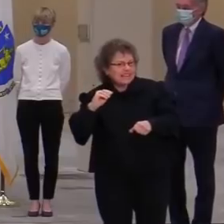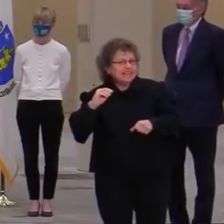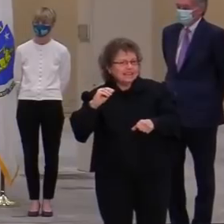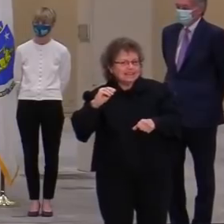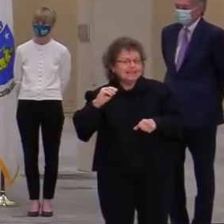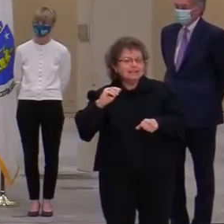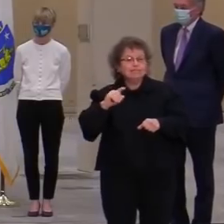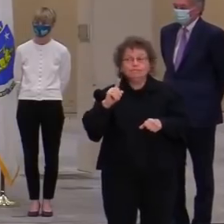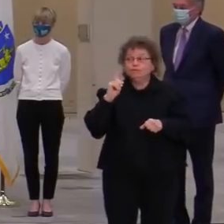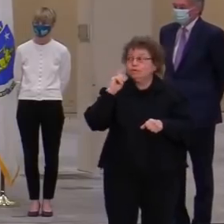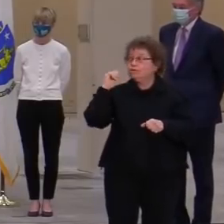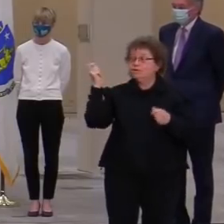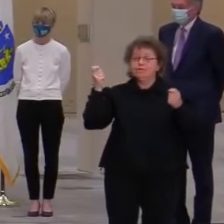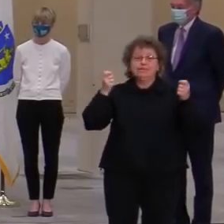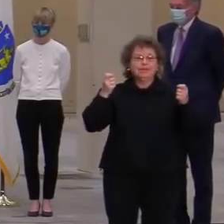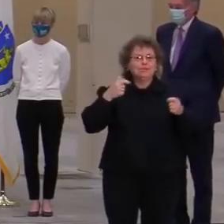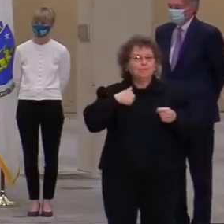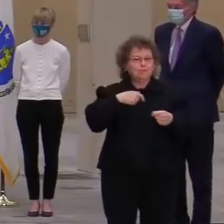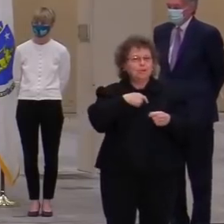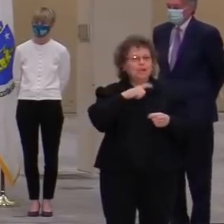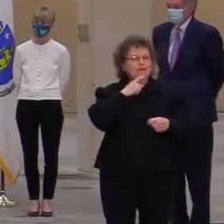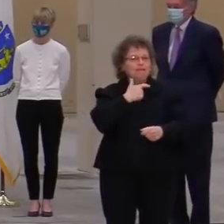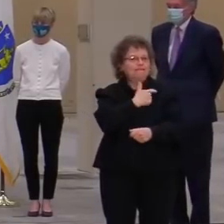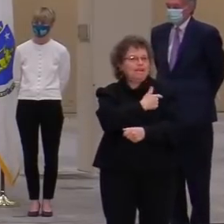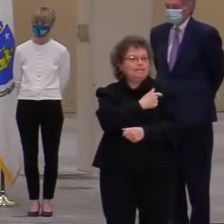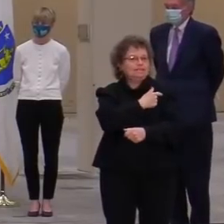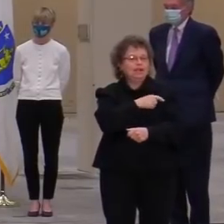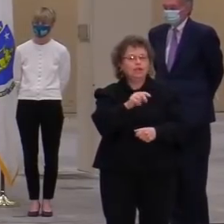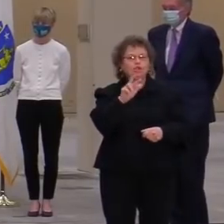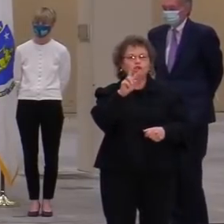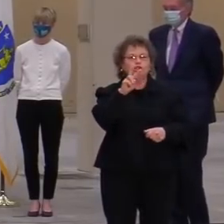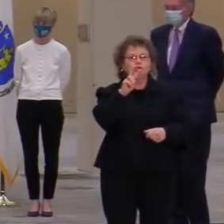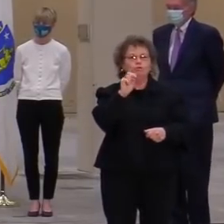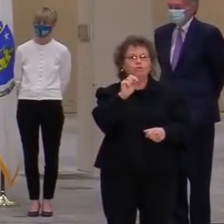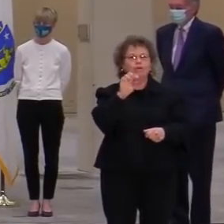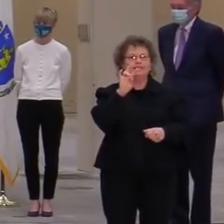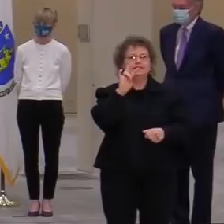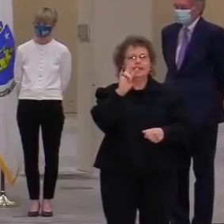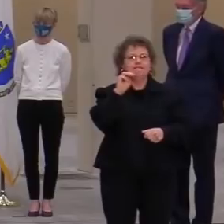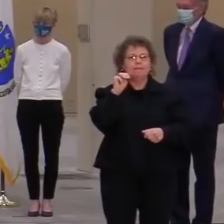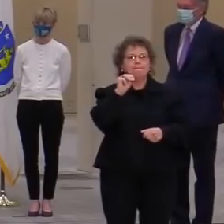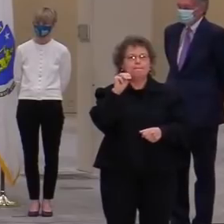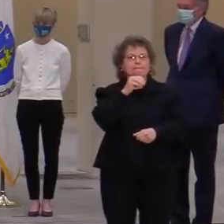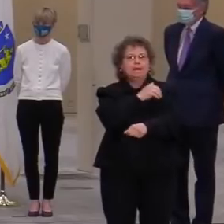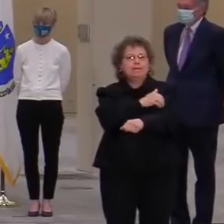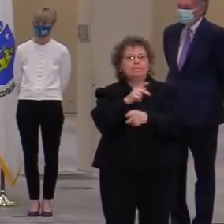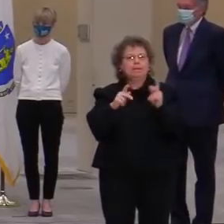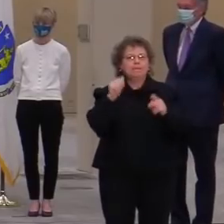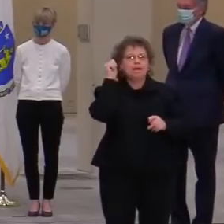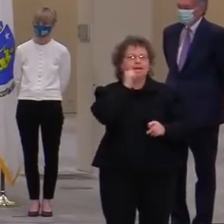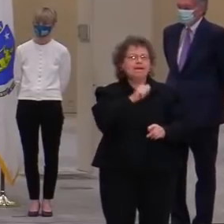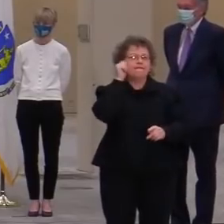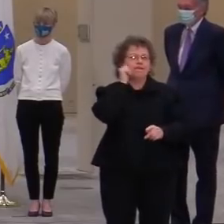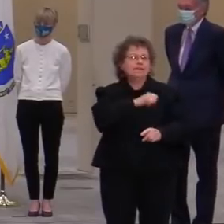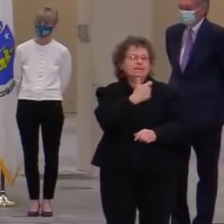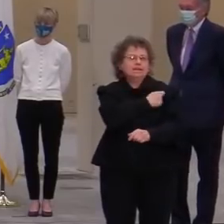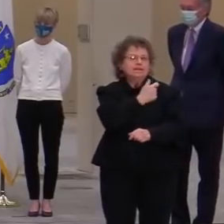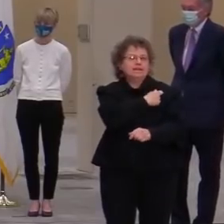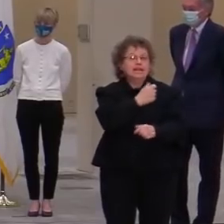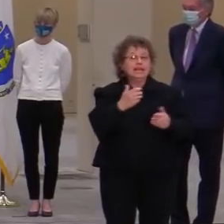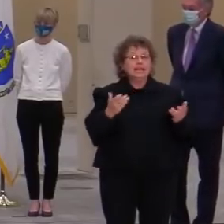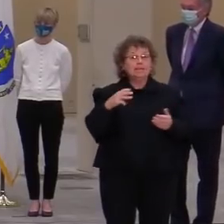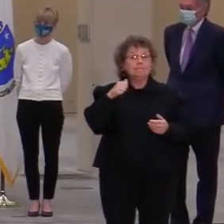just heard from the administrator, we are vaccinating at 2.7 million people a day. And here in